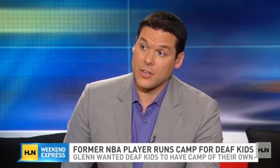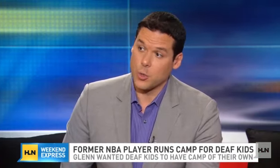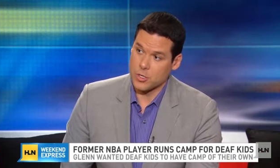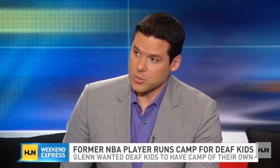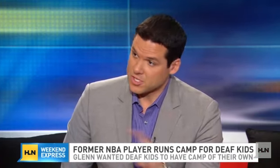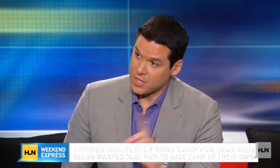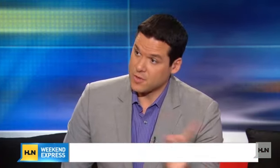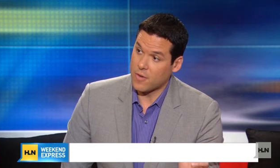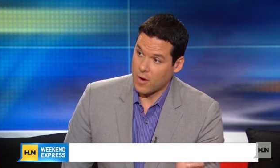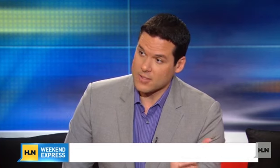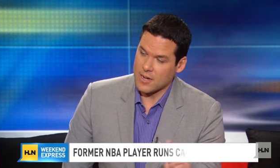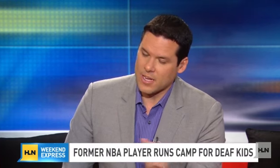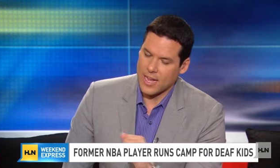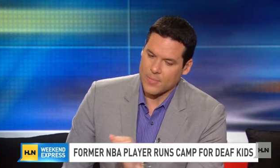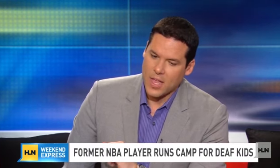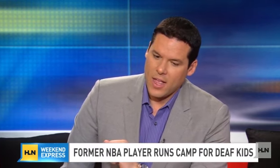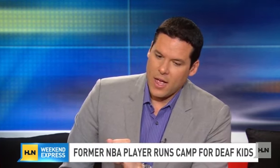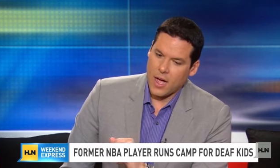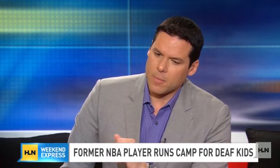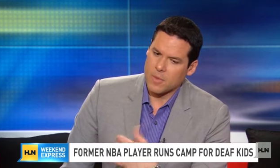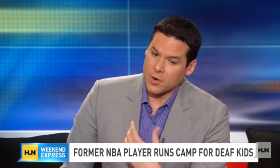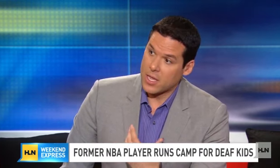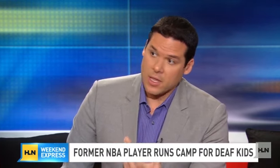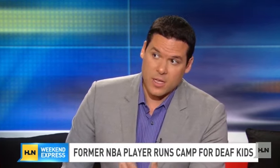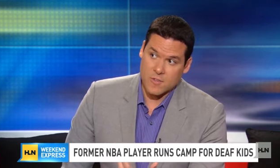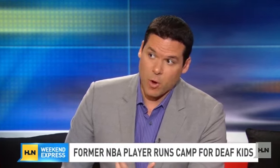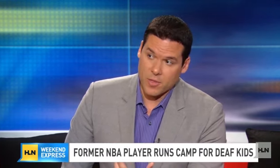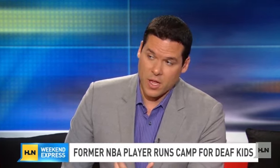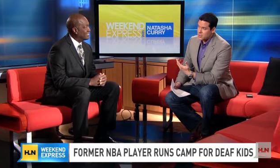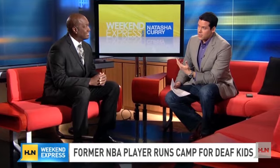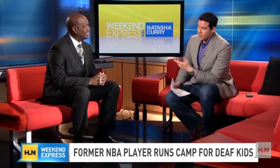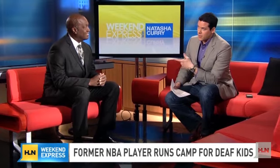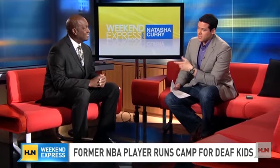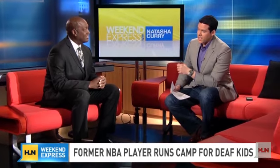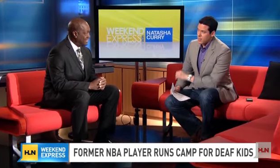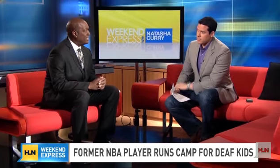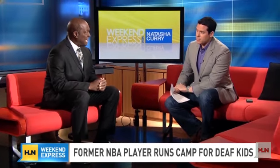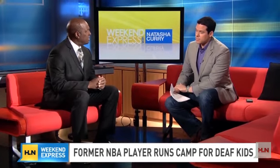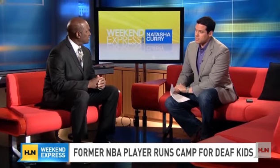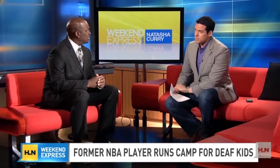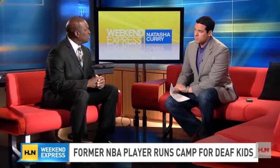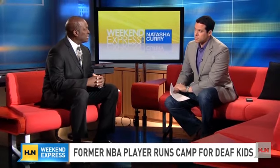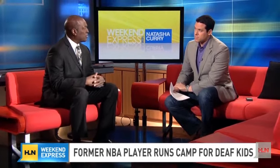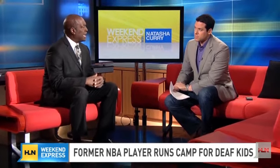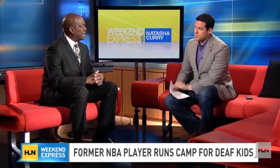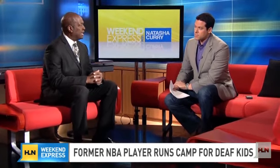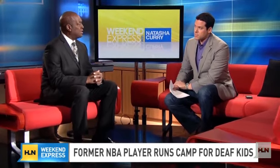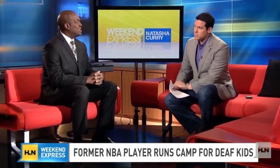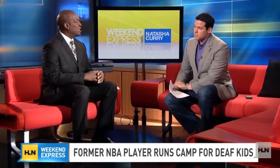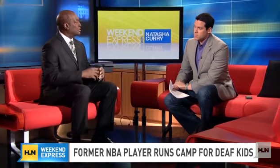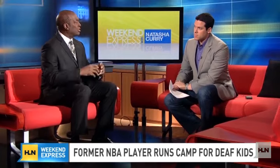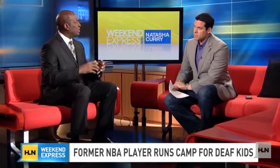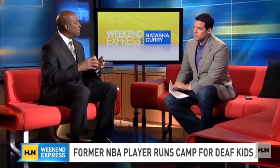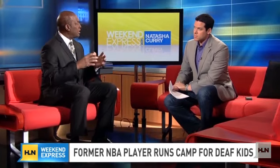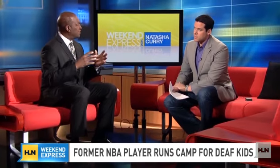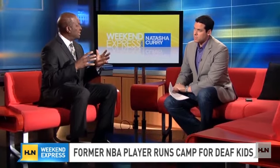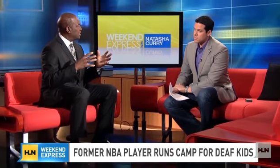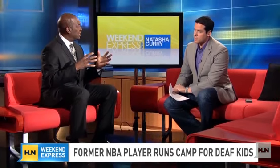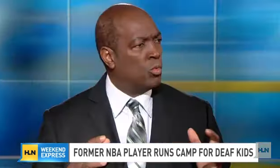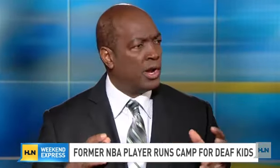Georgia, which is not too far outside of Atlanta. Yes. You're getting kids from all over the country, though, to come to this camp. Absolutely right. There are so many deaf kids that wanted